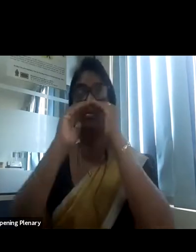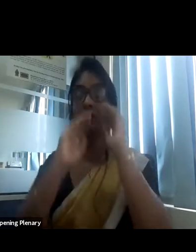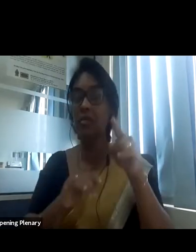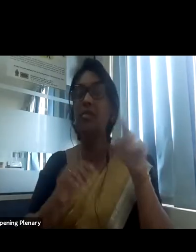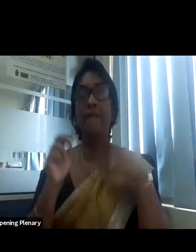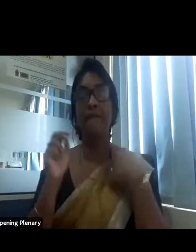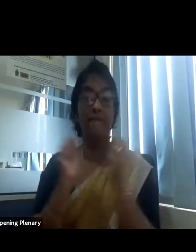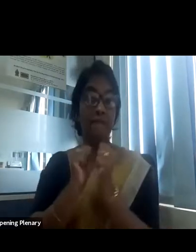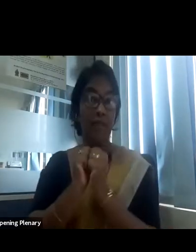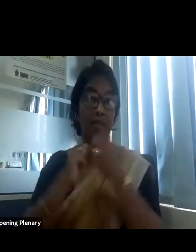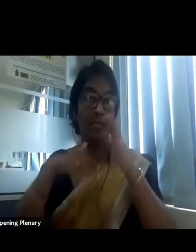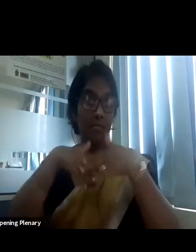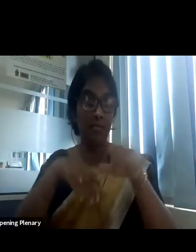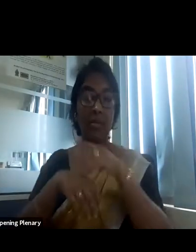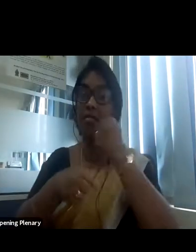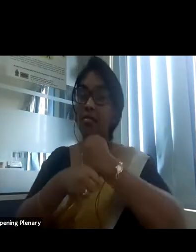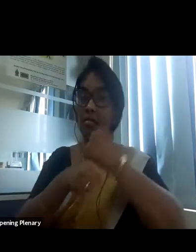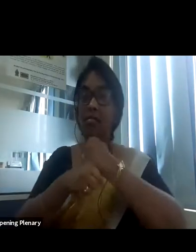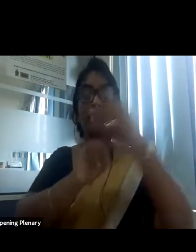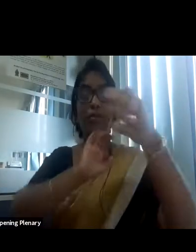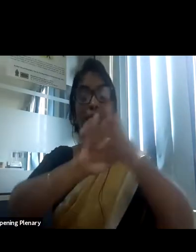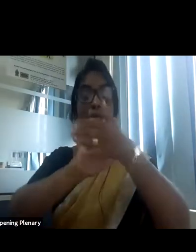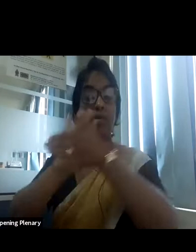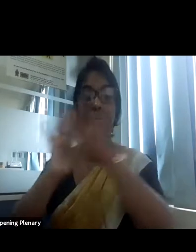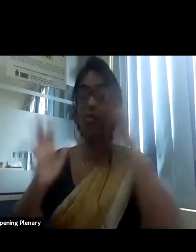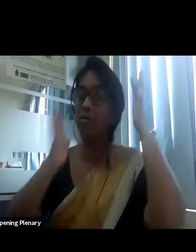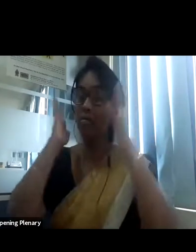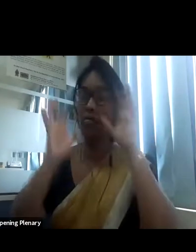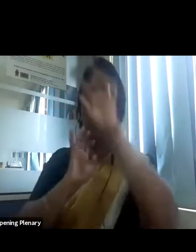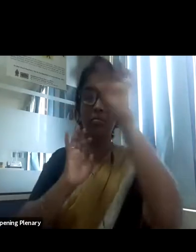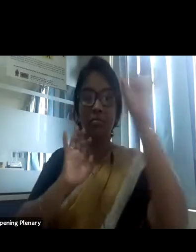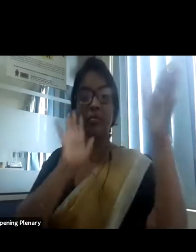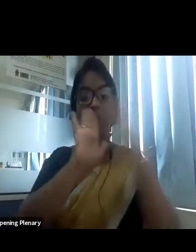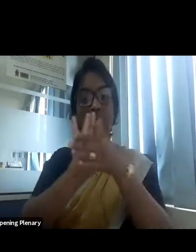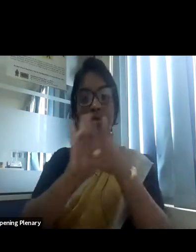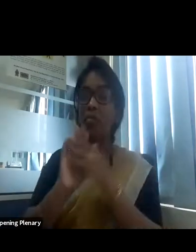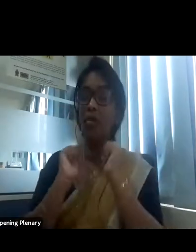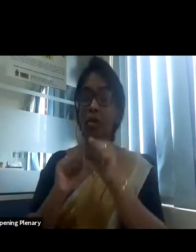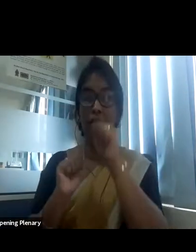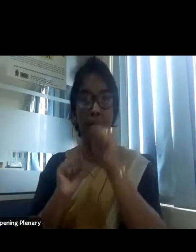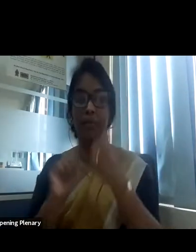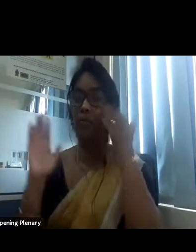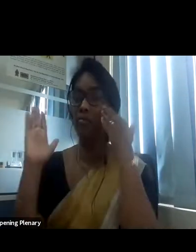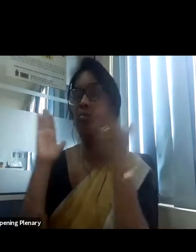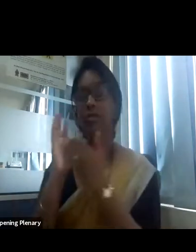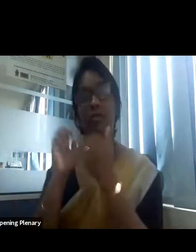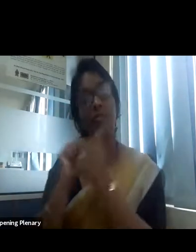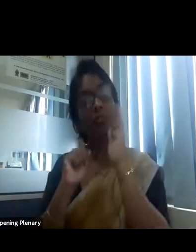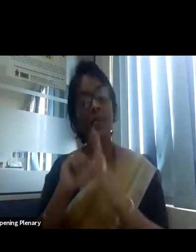the world. These principles focus on business and human rights,